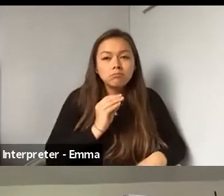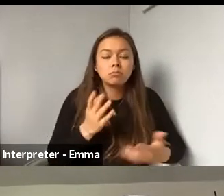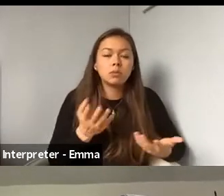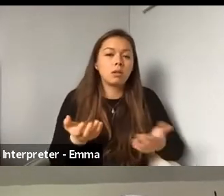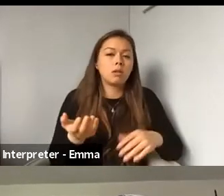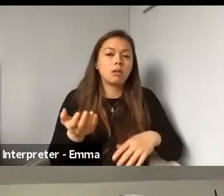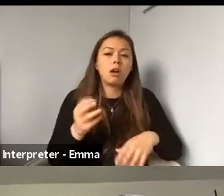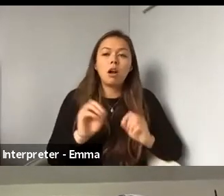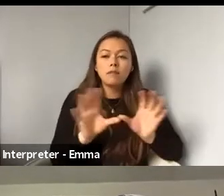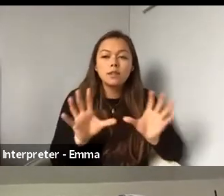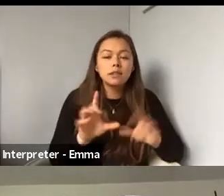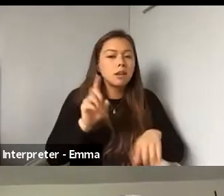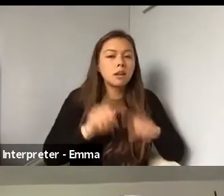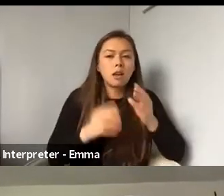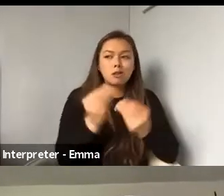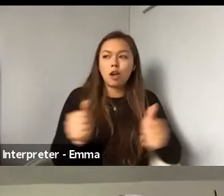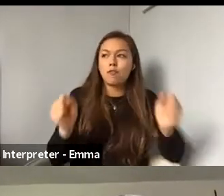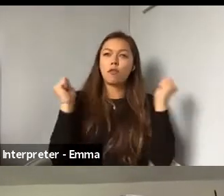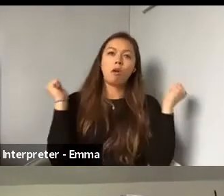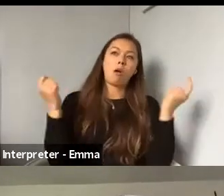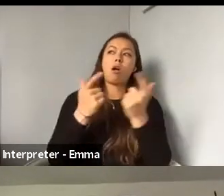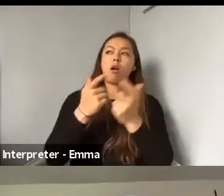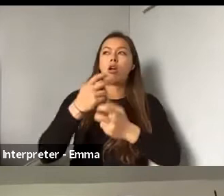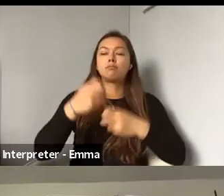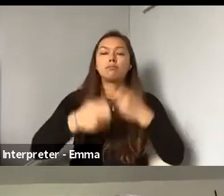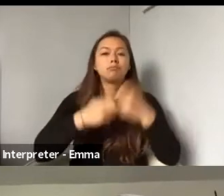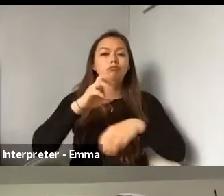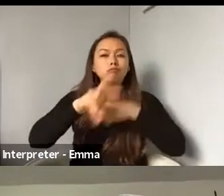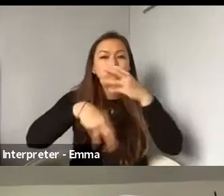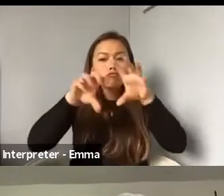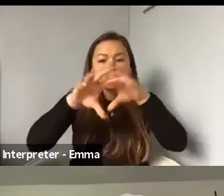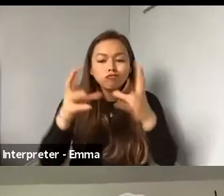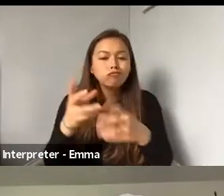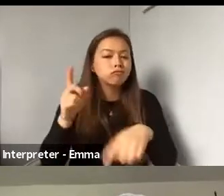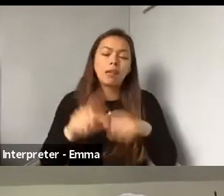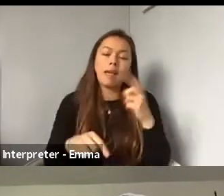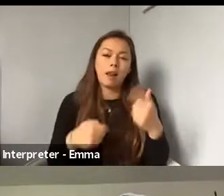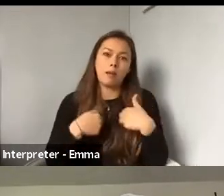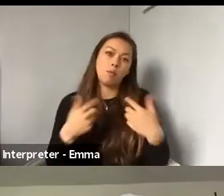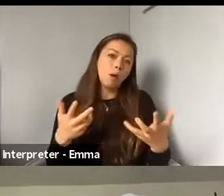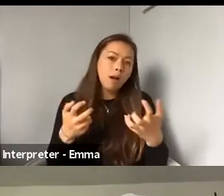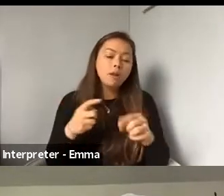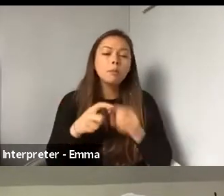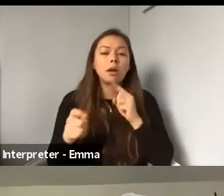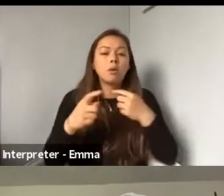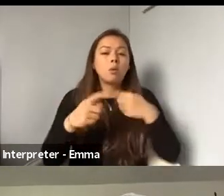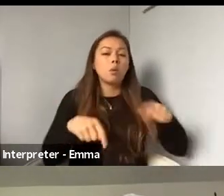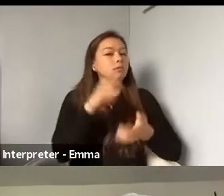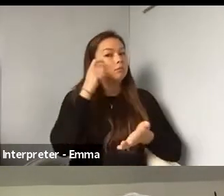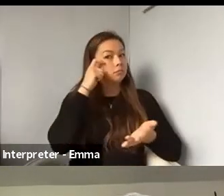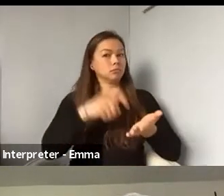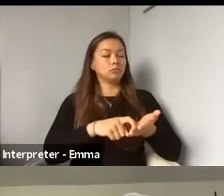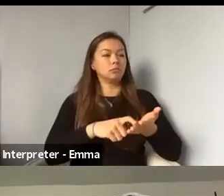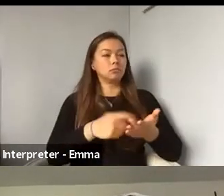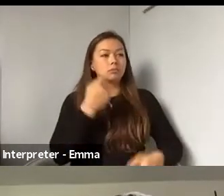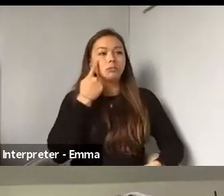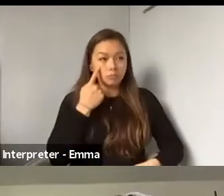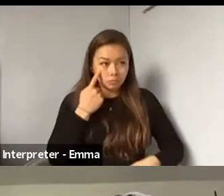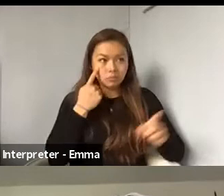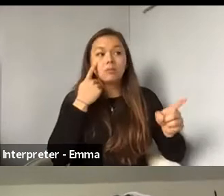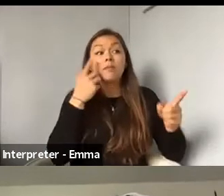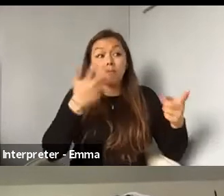and sexism in the world, much as I would like to, we certainly acknowledge it and take that into account as that